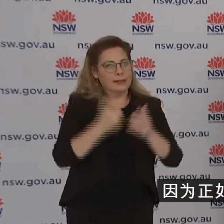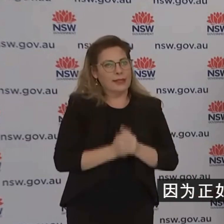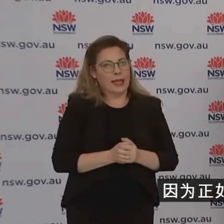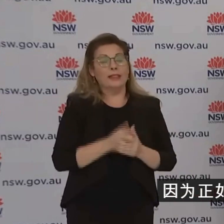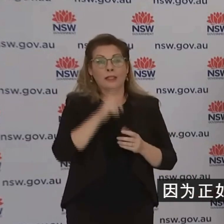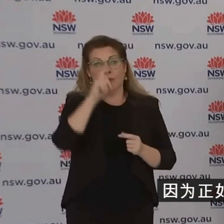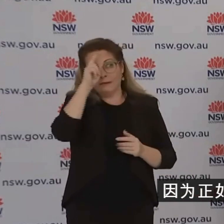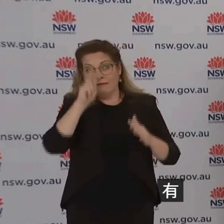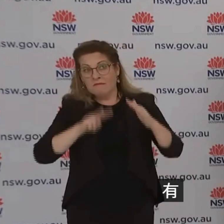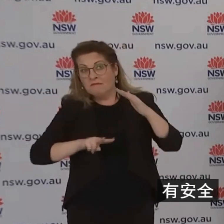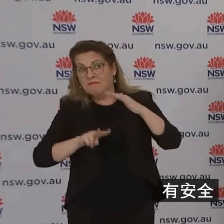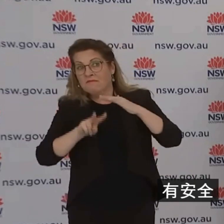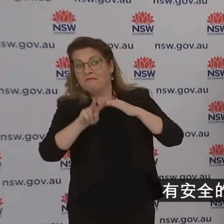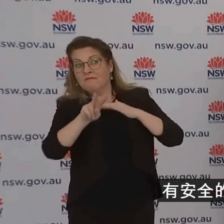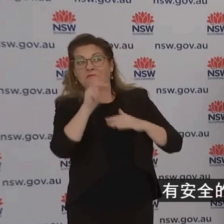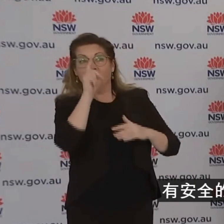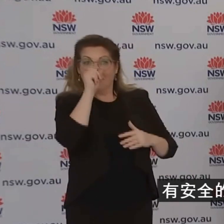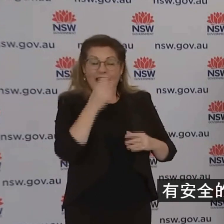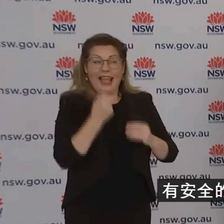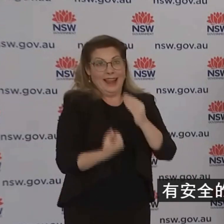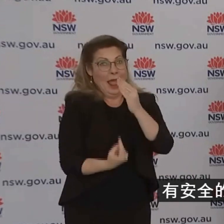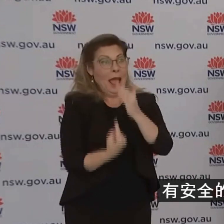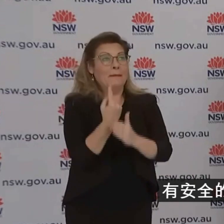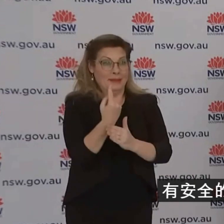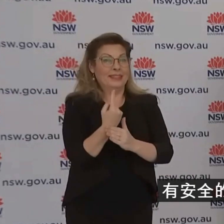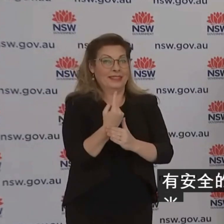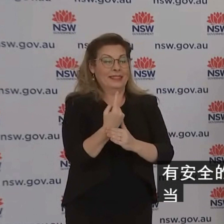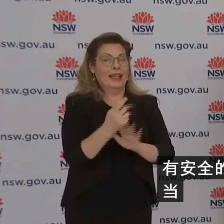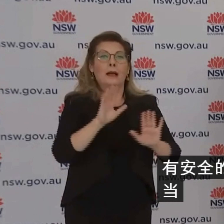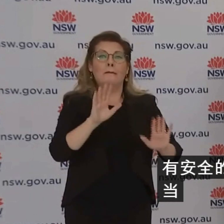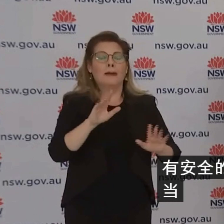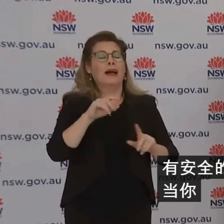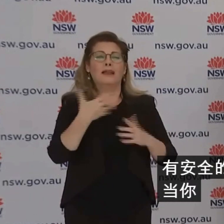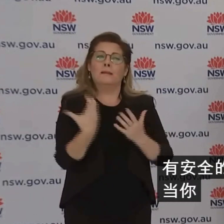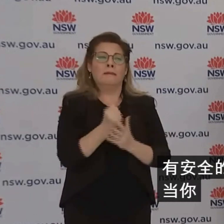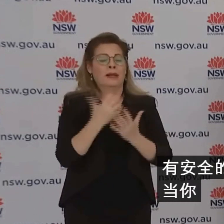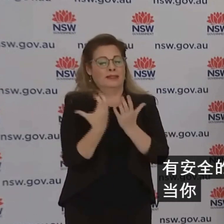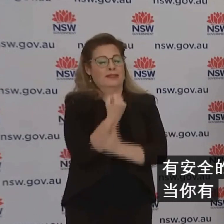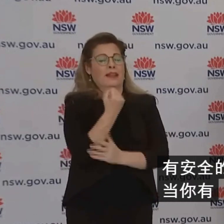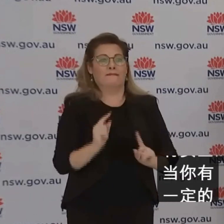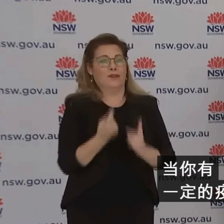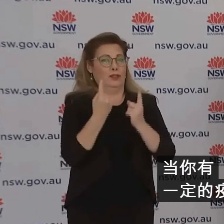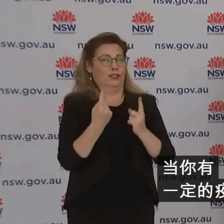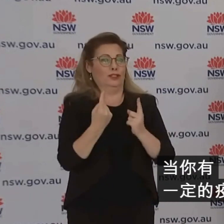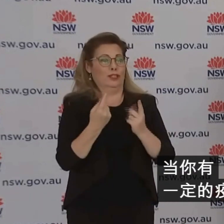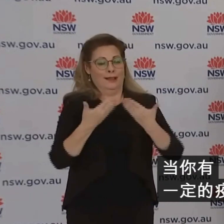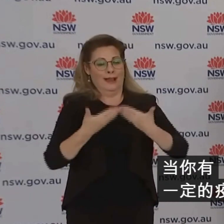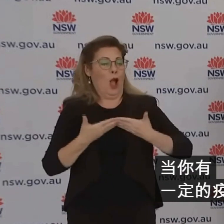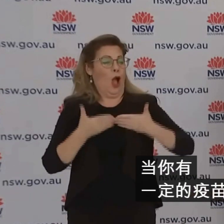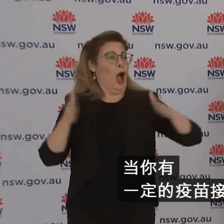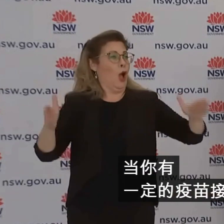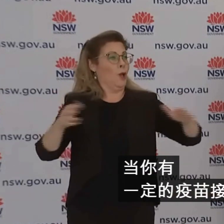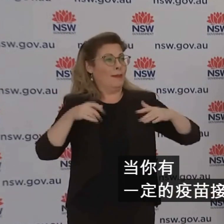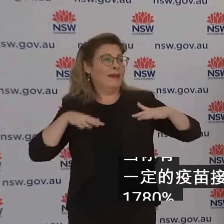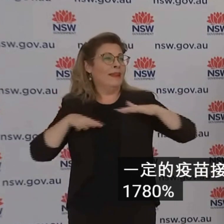the world, there are safe ways of giving people more freedom when you have certain rates of